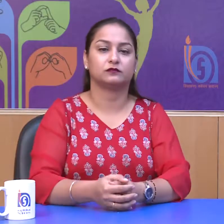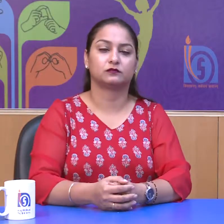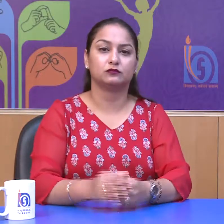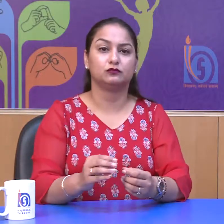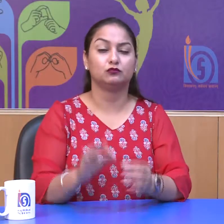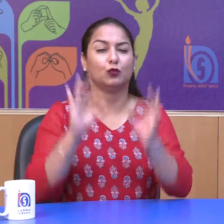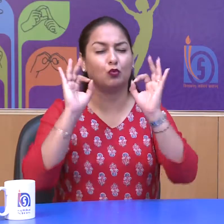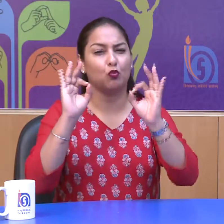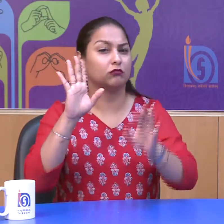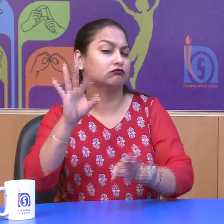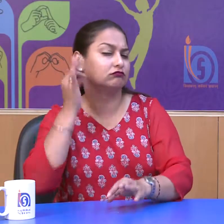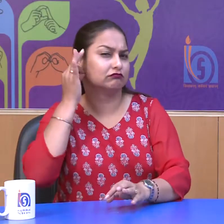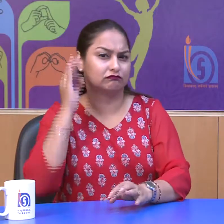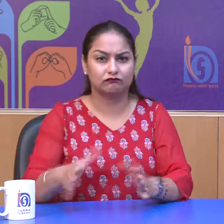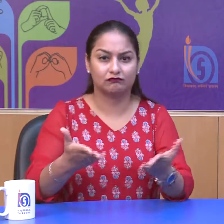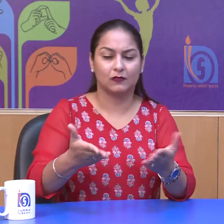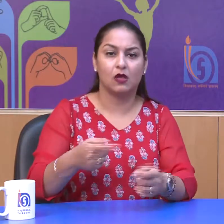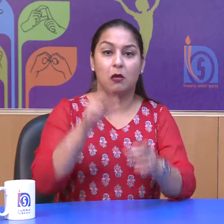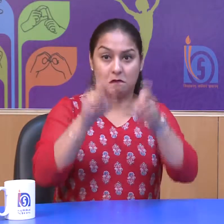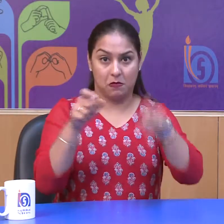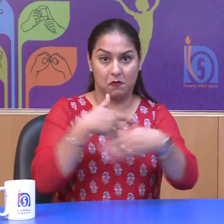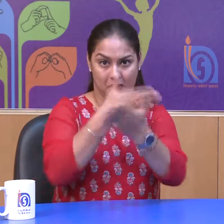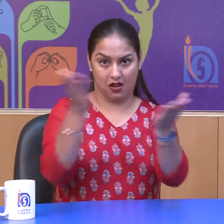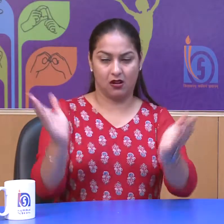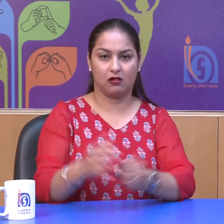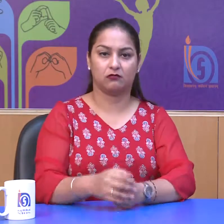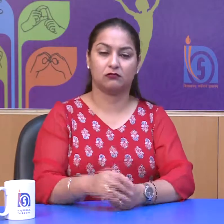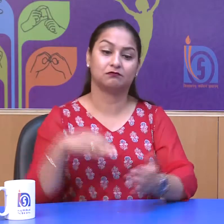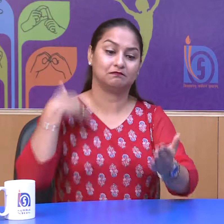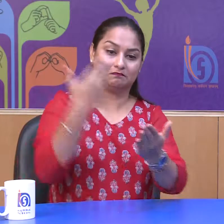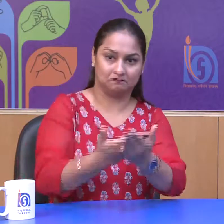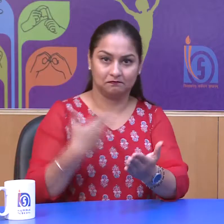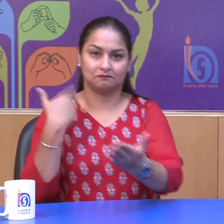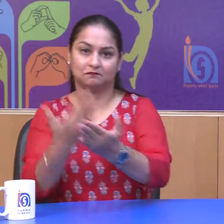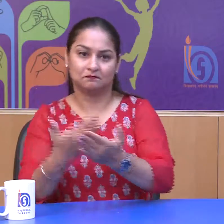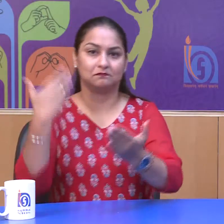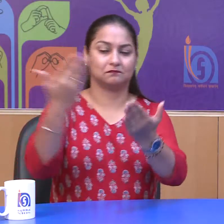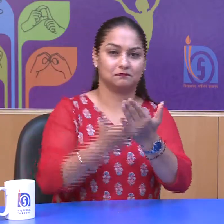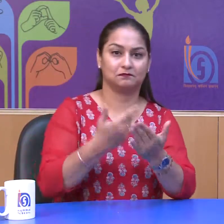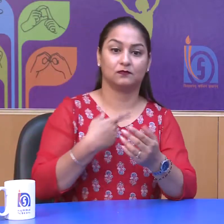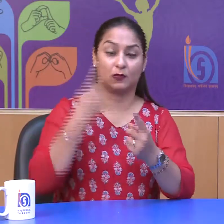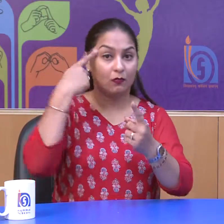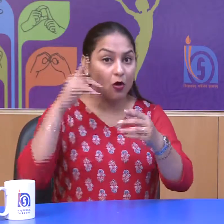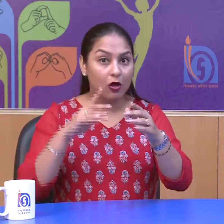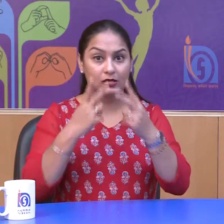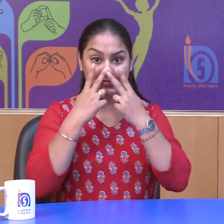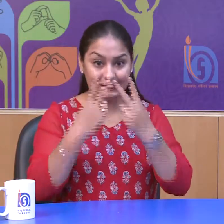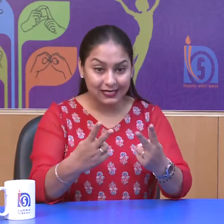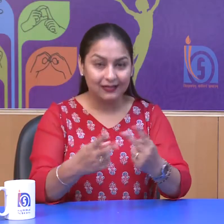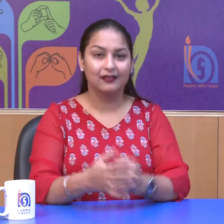opportunities to the people to participate actively in the